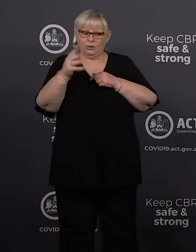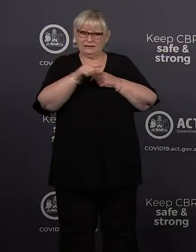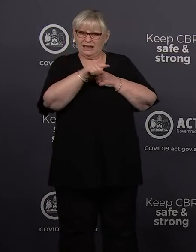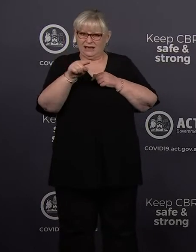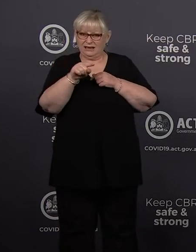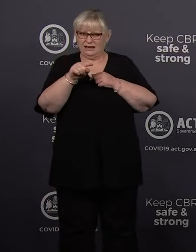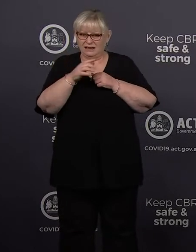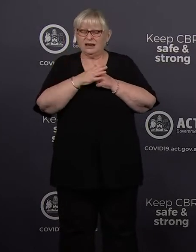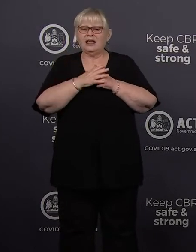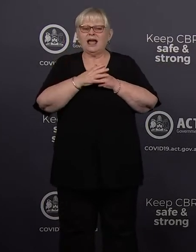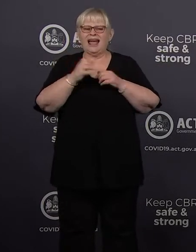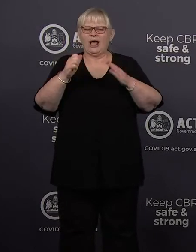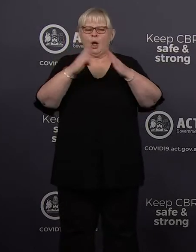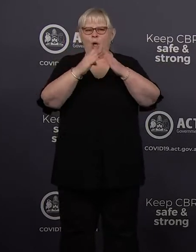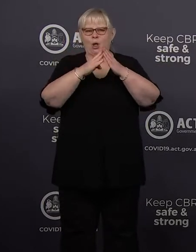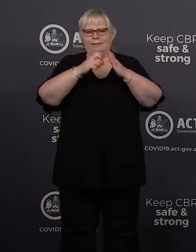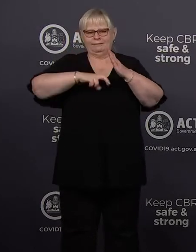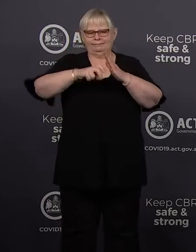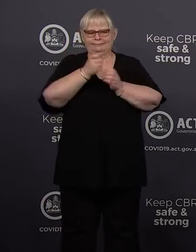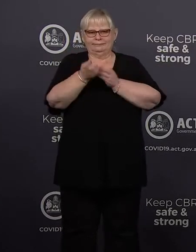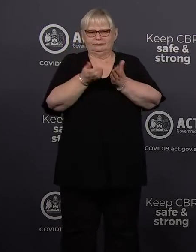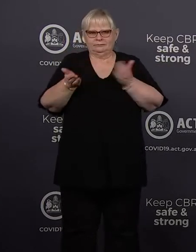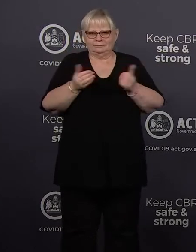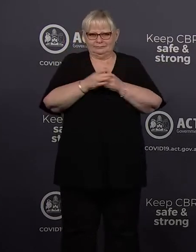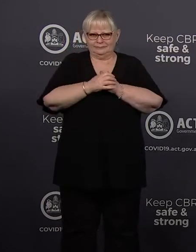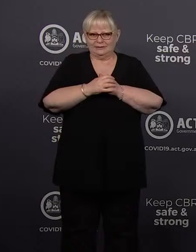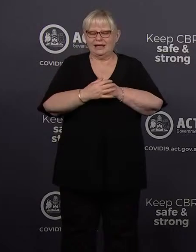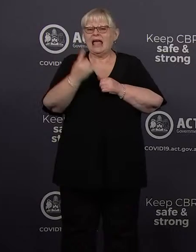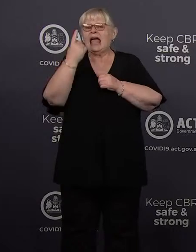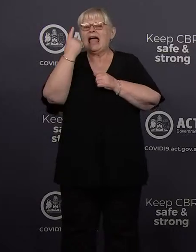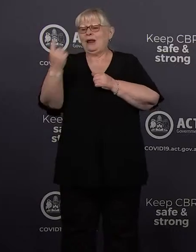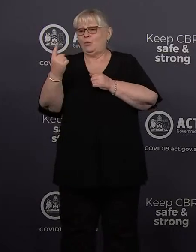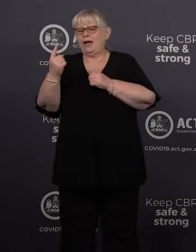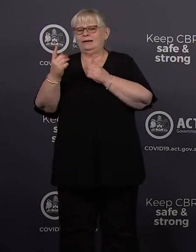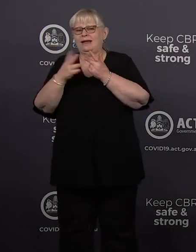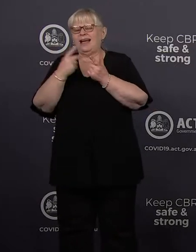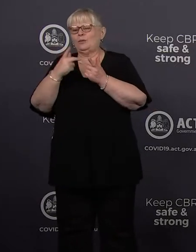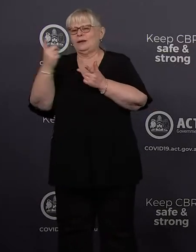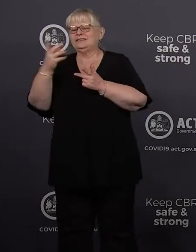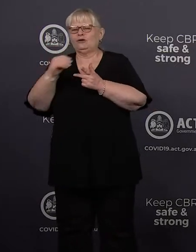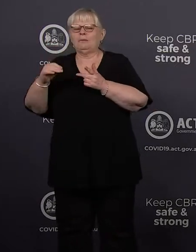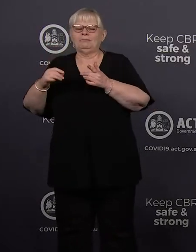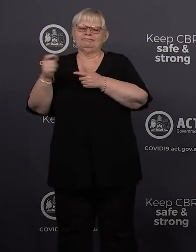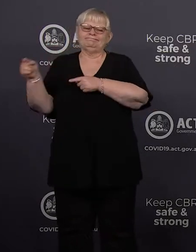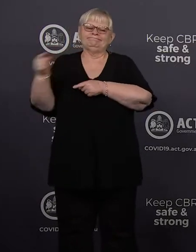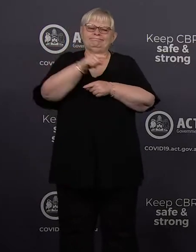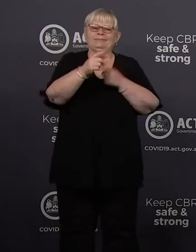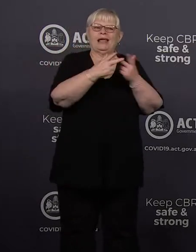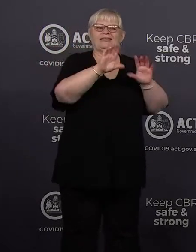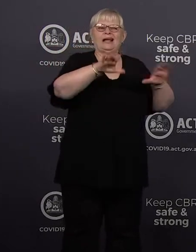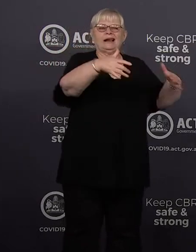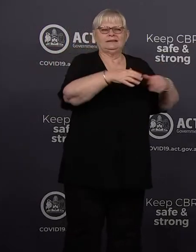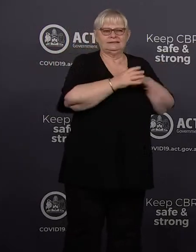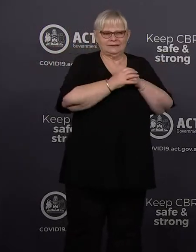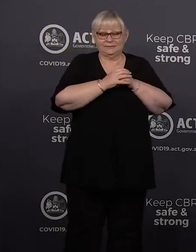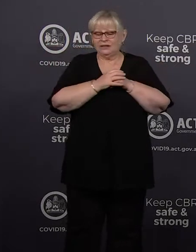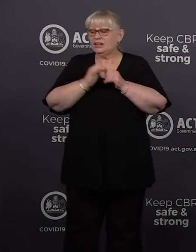these 15 are household contacts and the remaining case is from an existing cluster. So all that good work about people